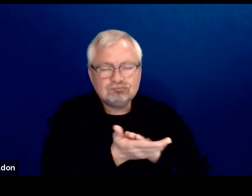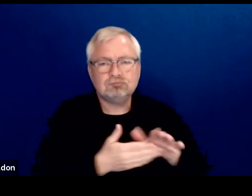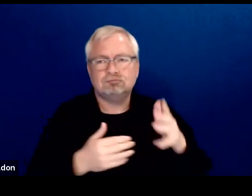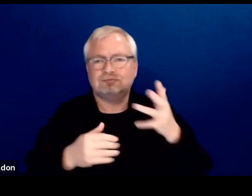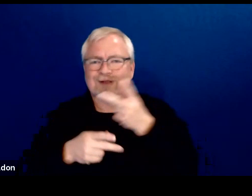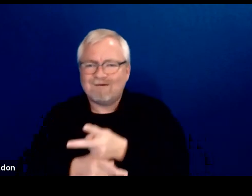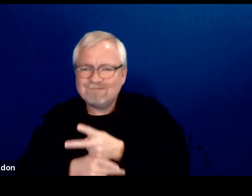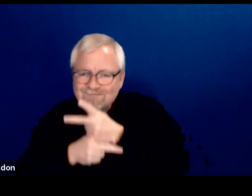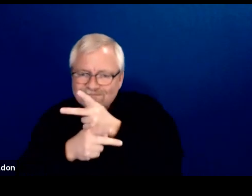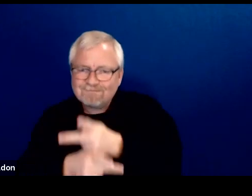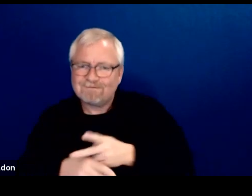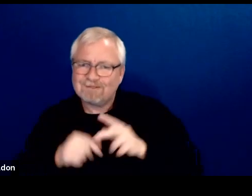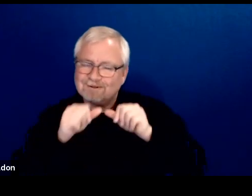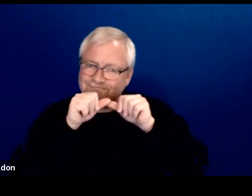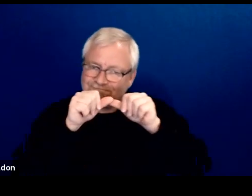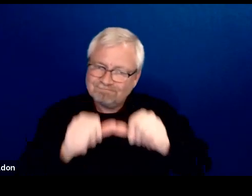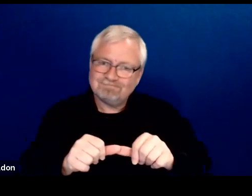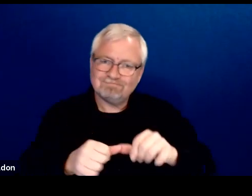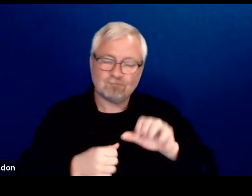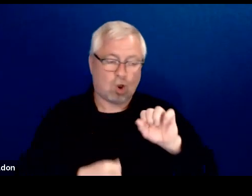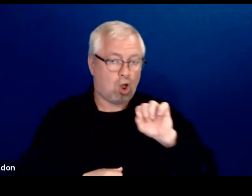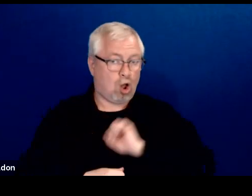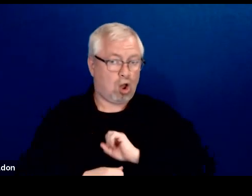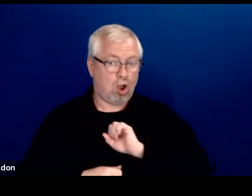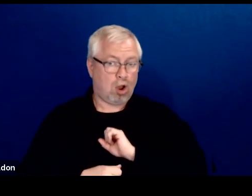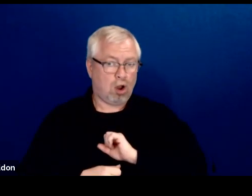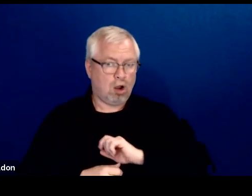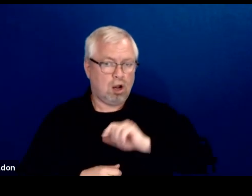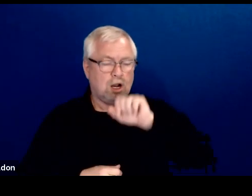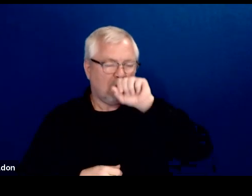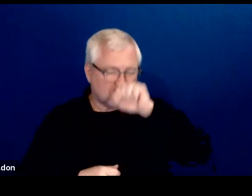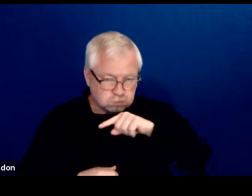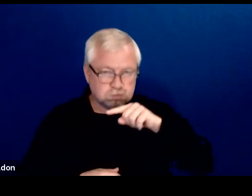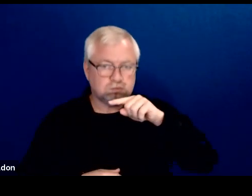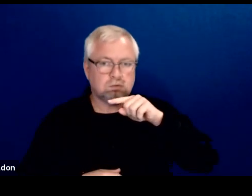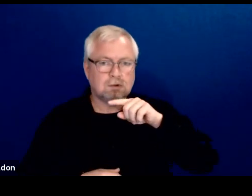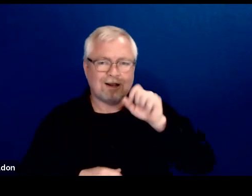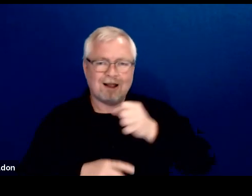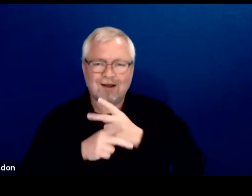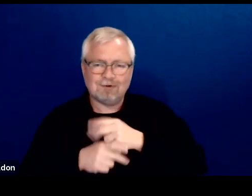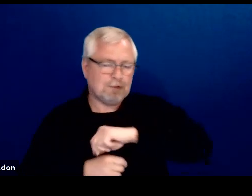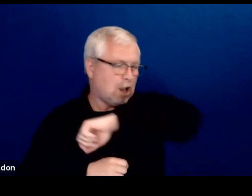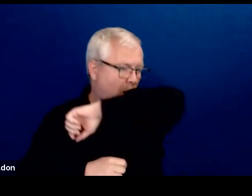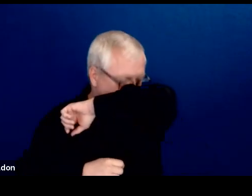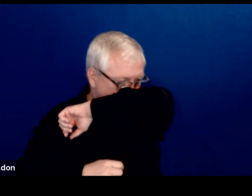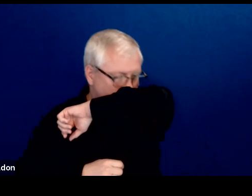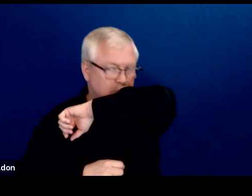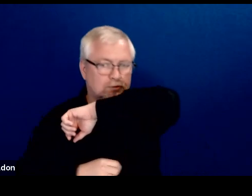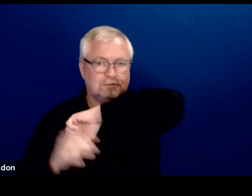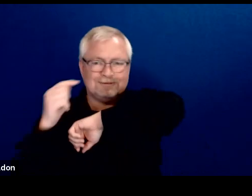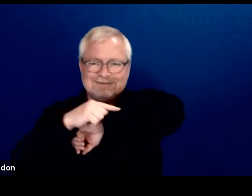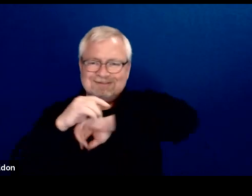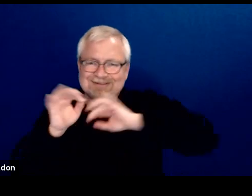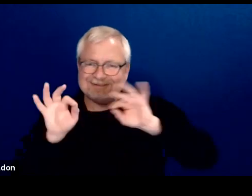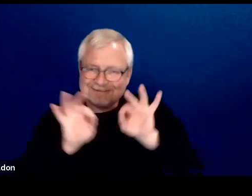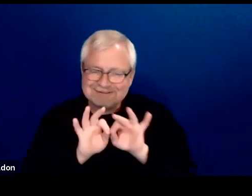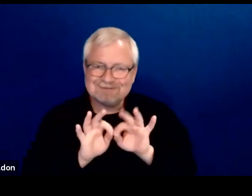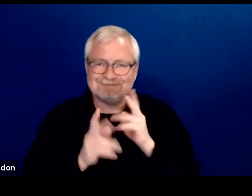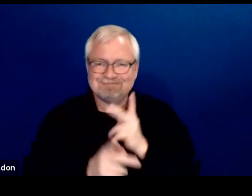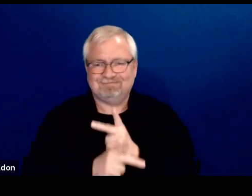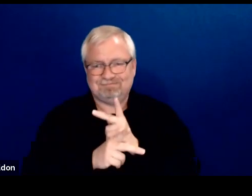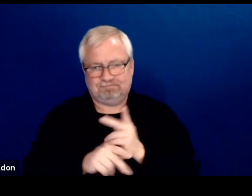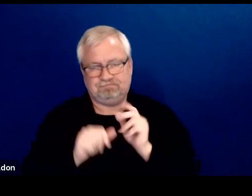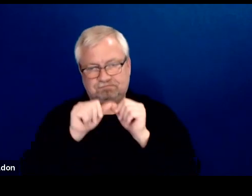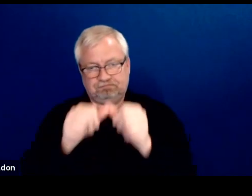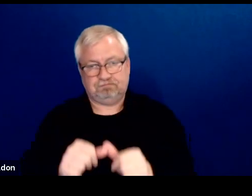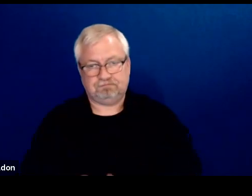and sneeze are just so very important. We're going to have to keep up with those behavior changes for a long time. Could you address that too? You've lived in Minnesota